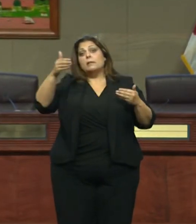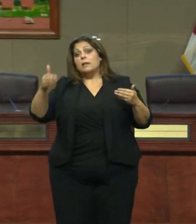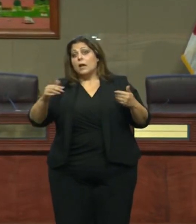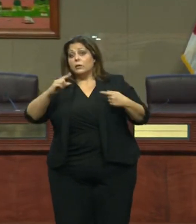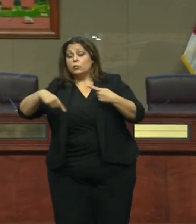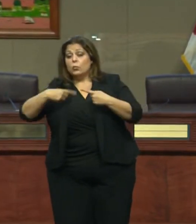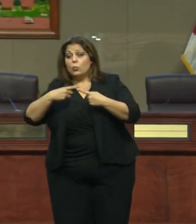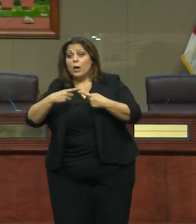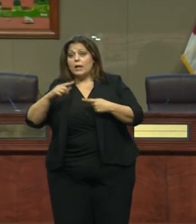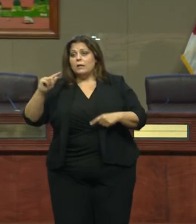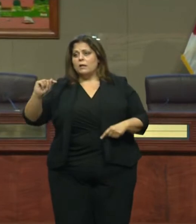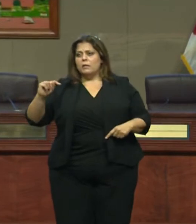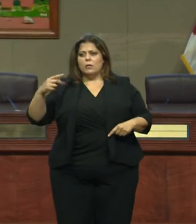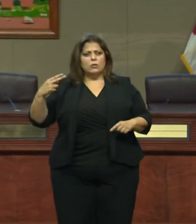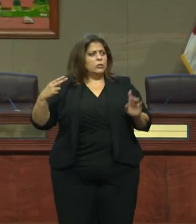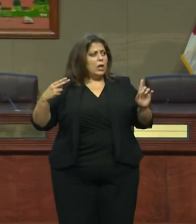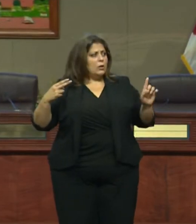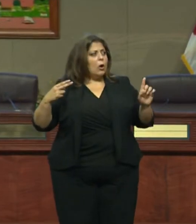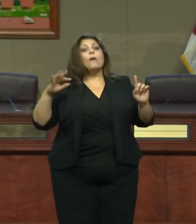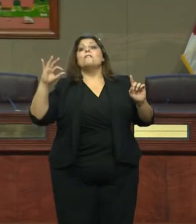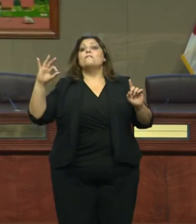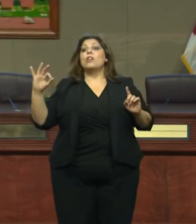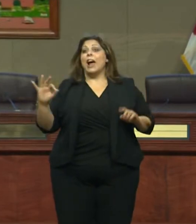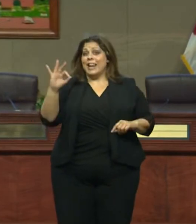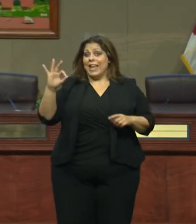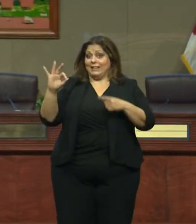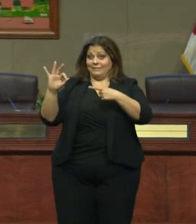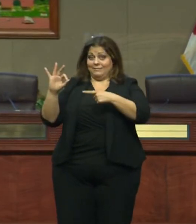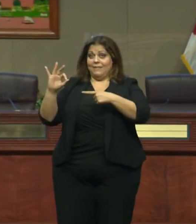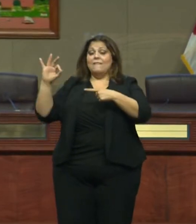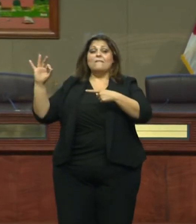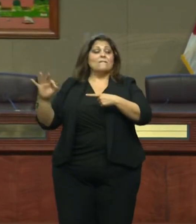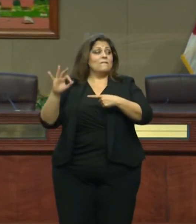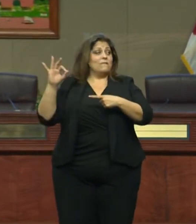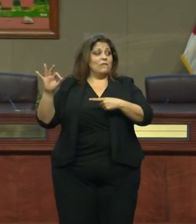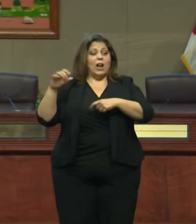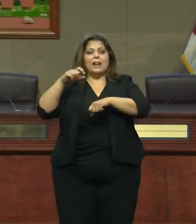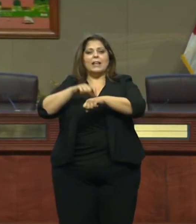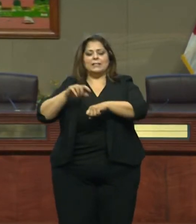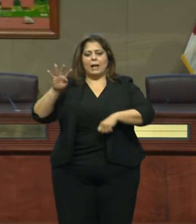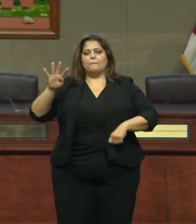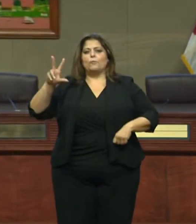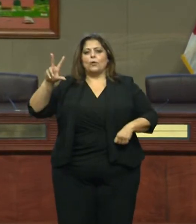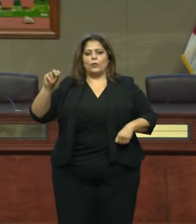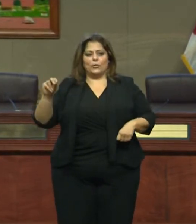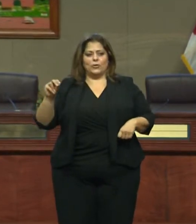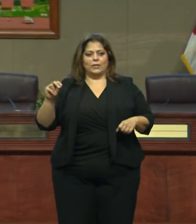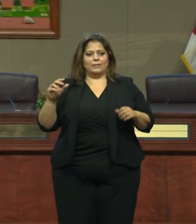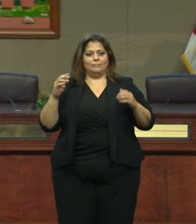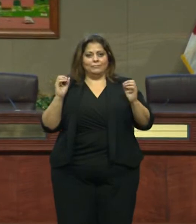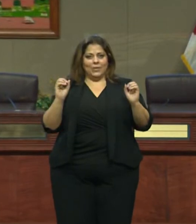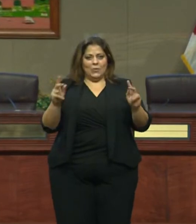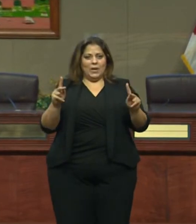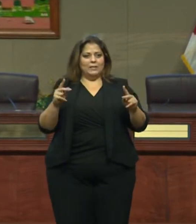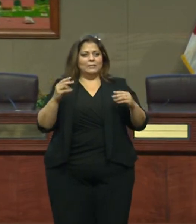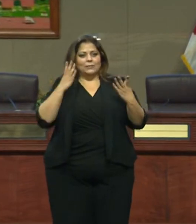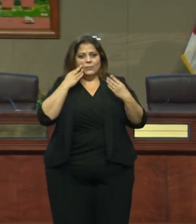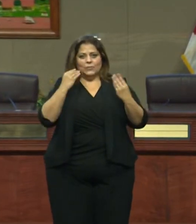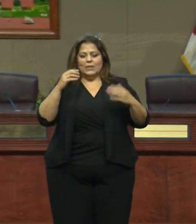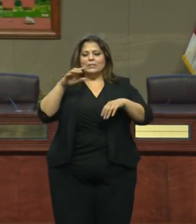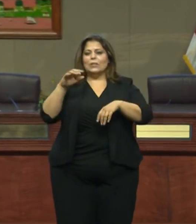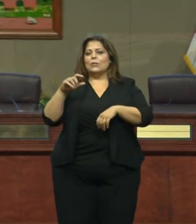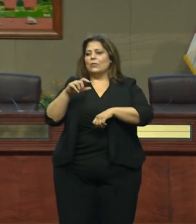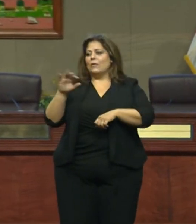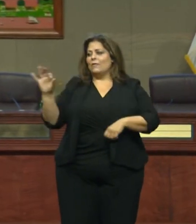be on Thursday, Friday at 4:30. Friday at